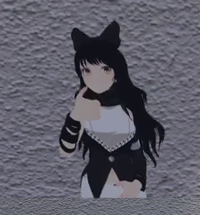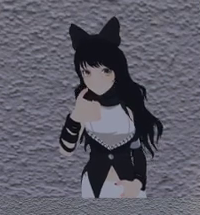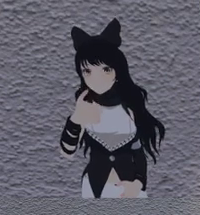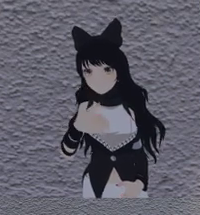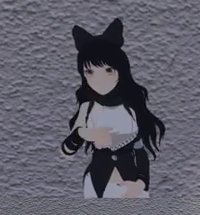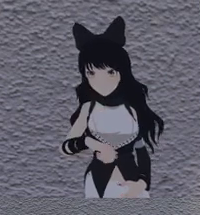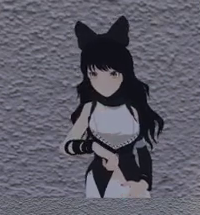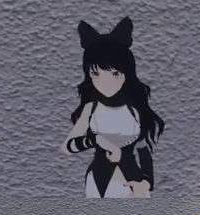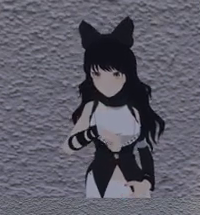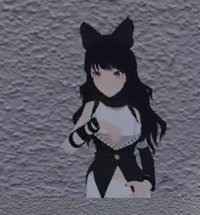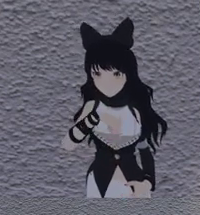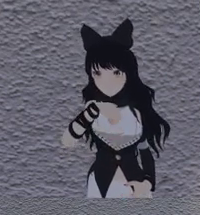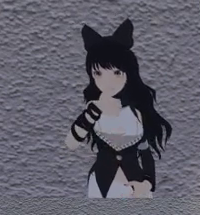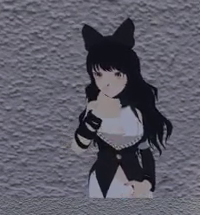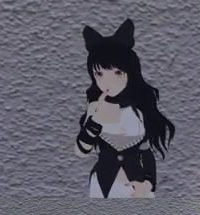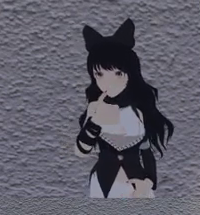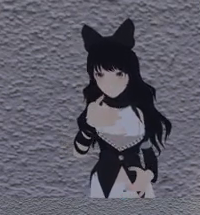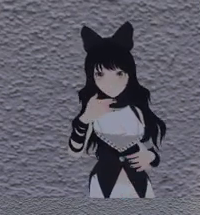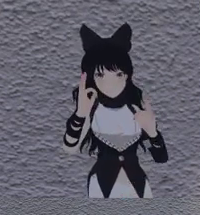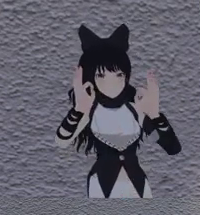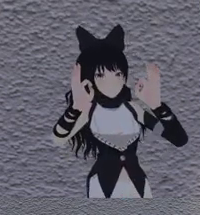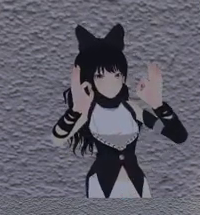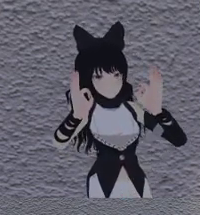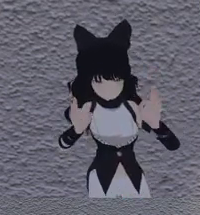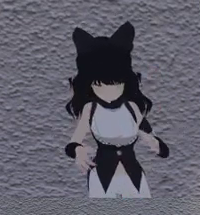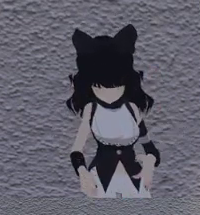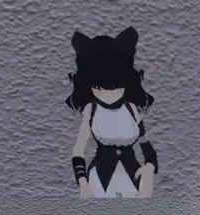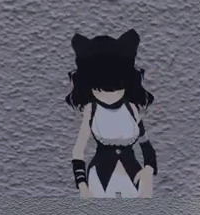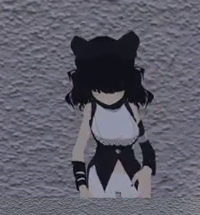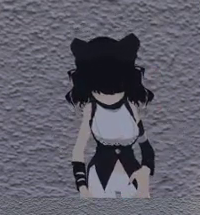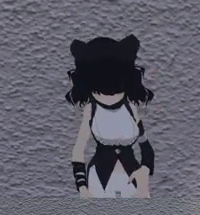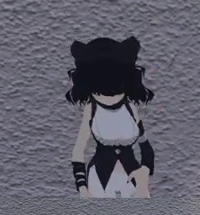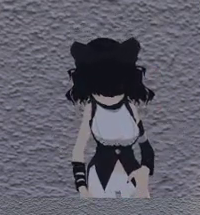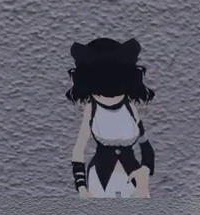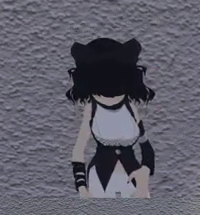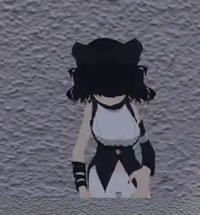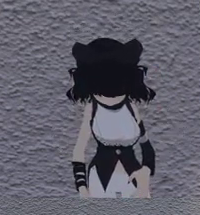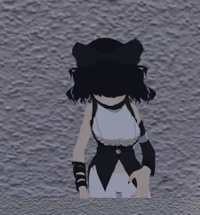Proud. Proud or pride, anything like that. Prideful.